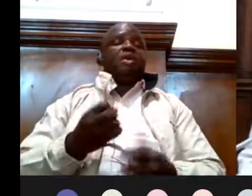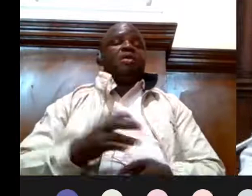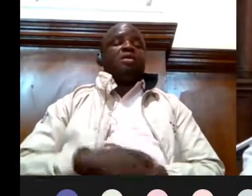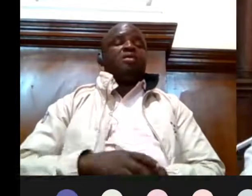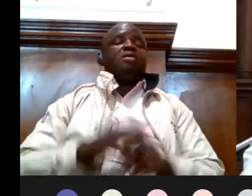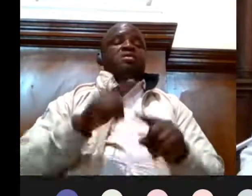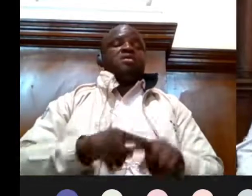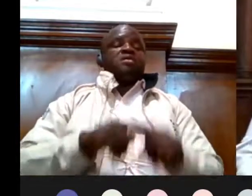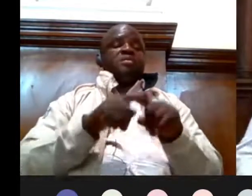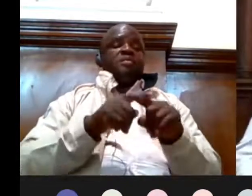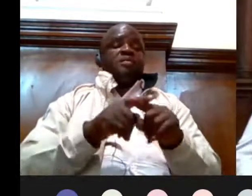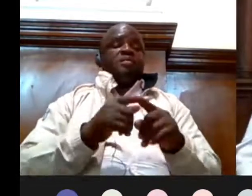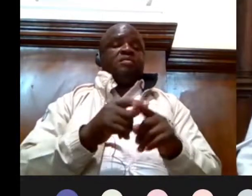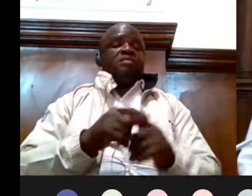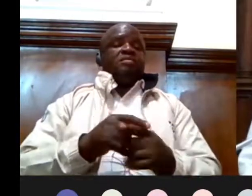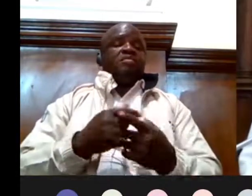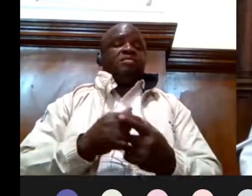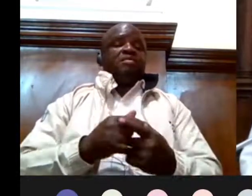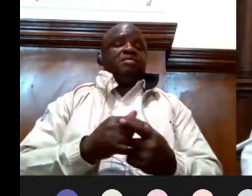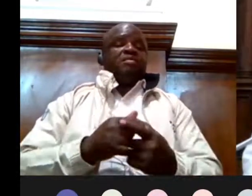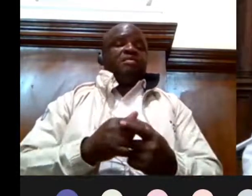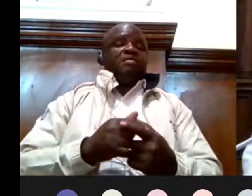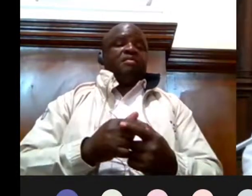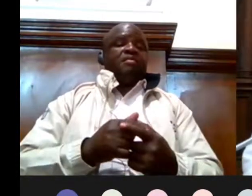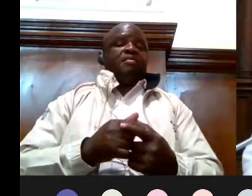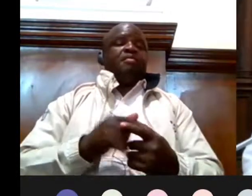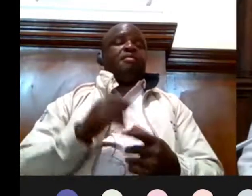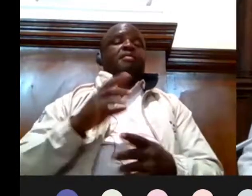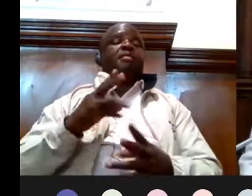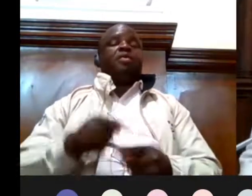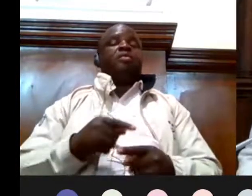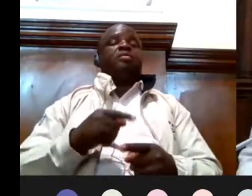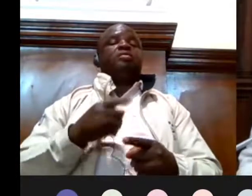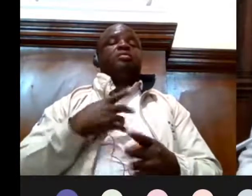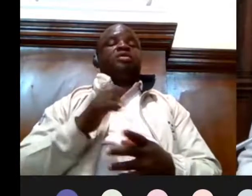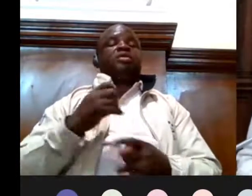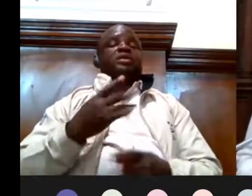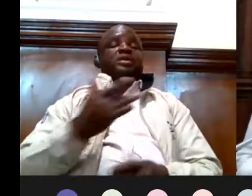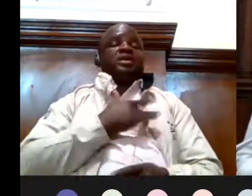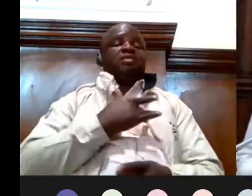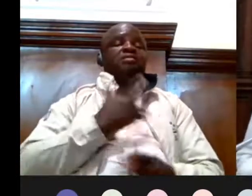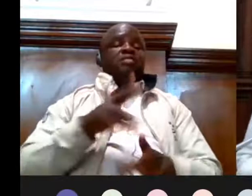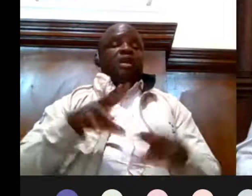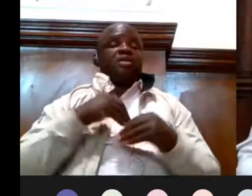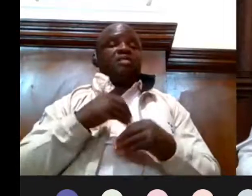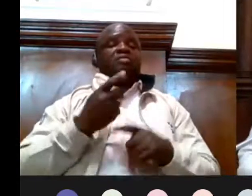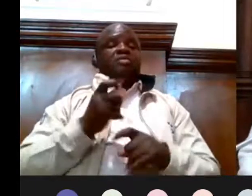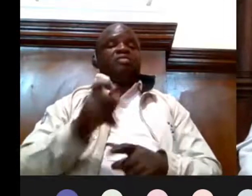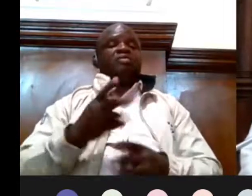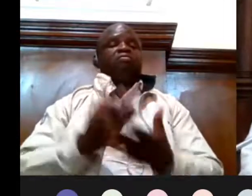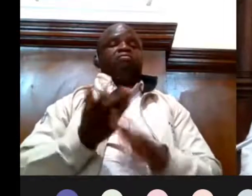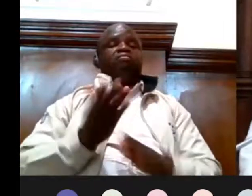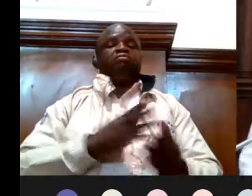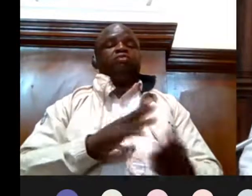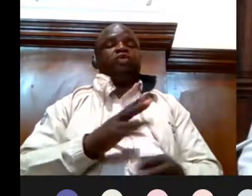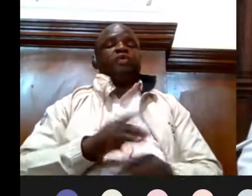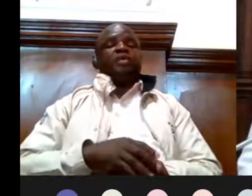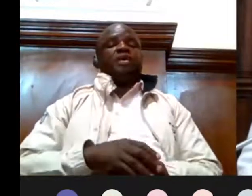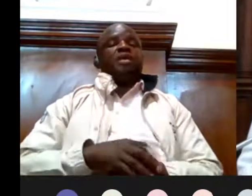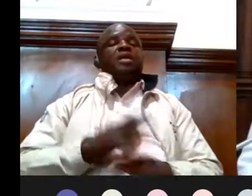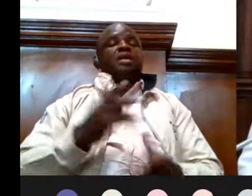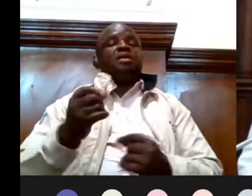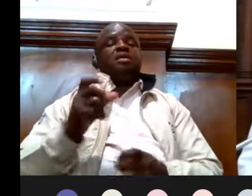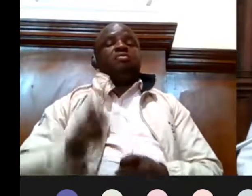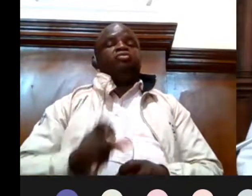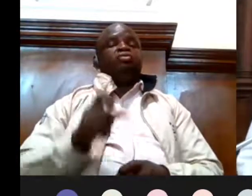force, dignity in humiliation, tolerance in pain, and quiet acceptance of death had gripped her in wonder